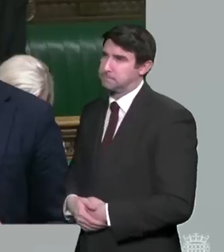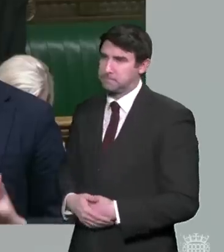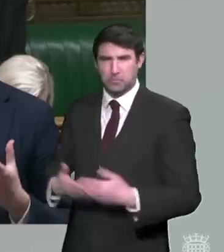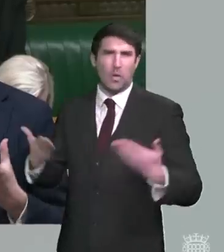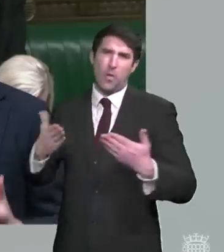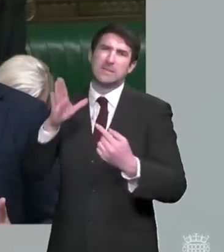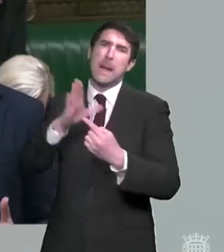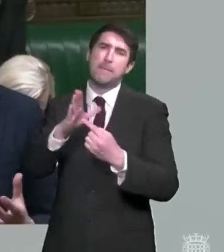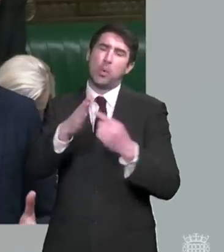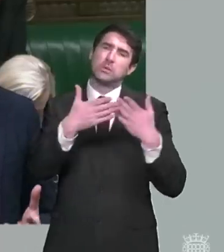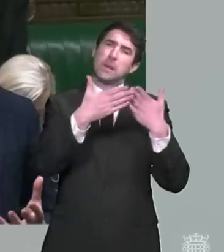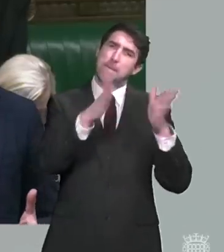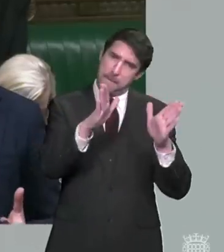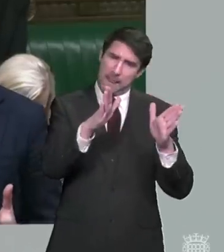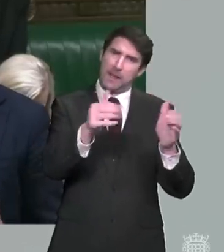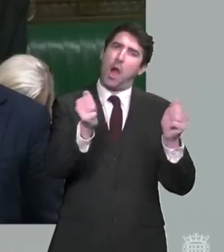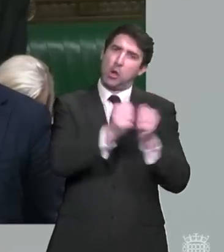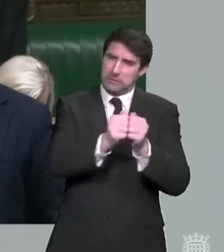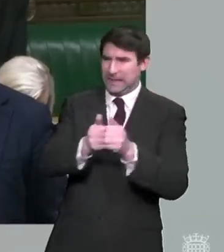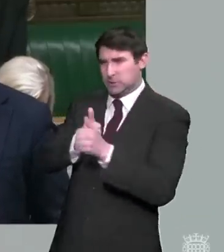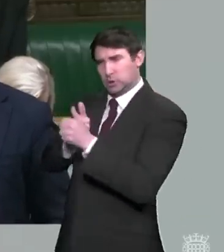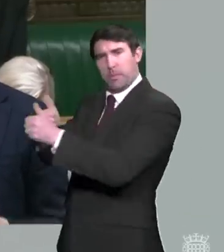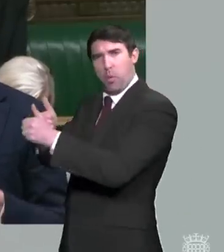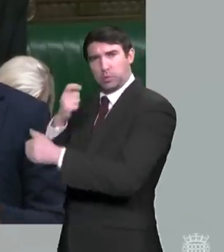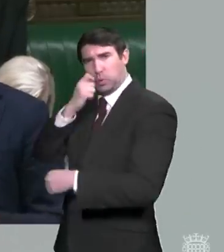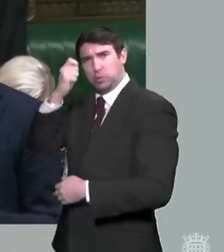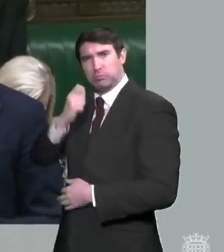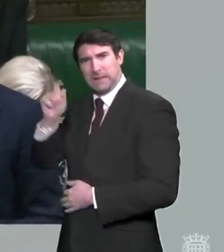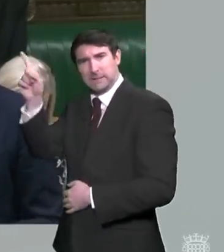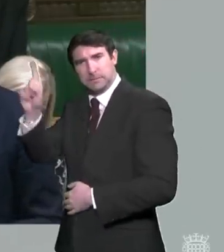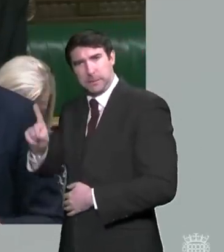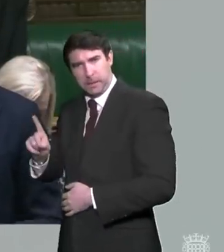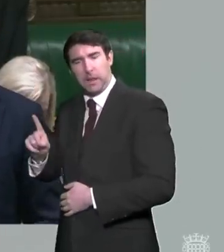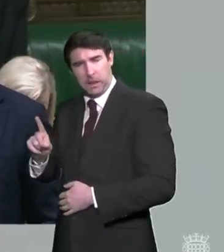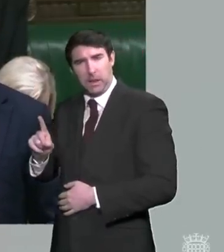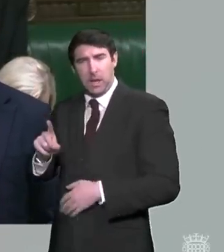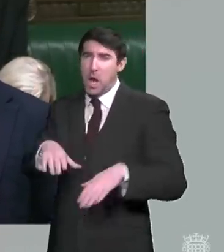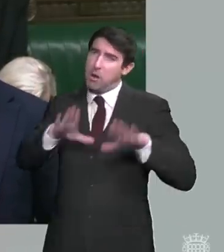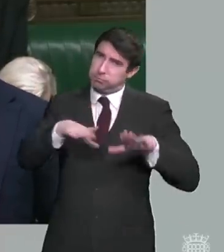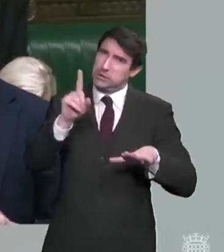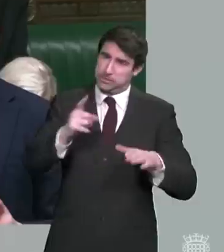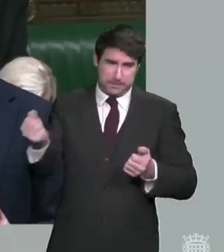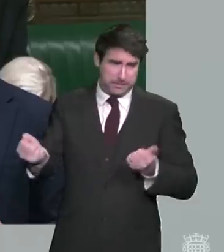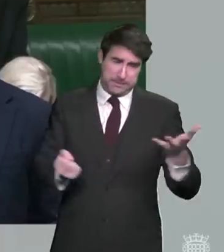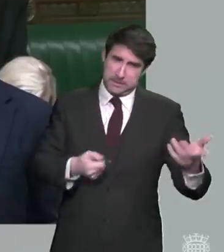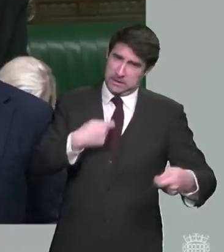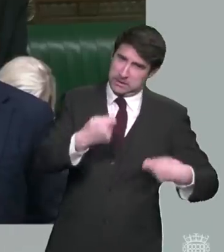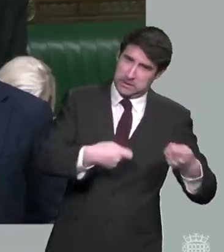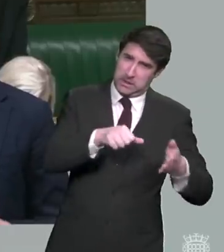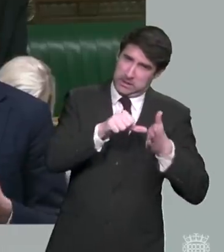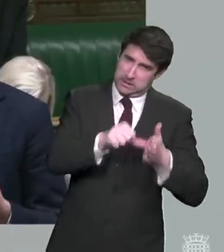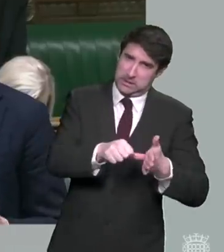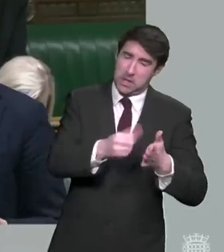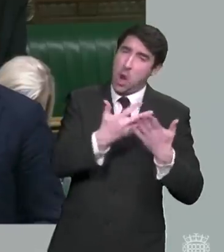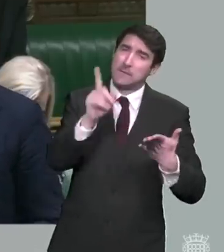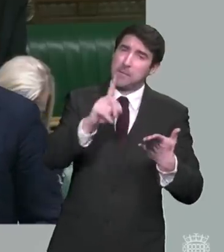Ukraine, including by helping people with their energy bills. More than 40,000 people across Devon live in homes that are off the gas grid.